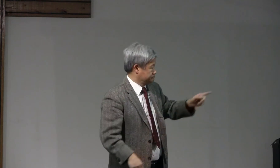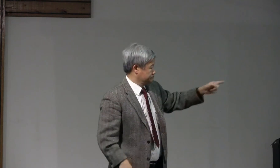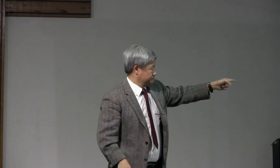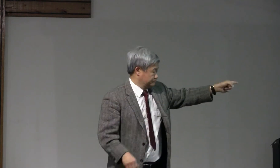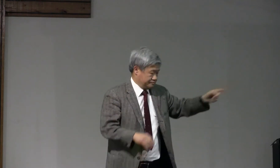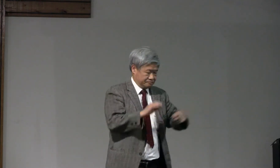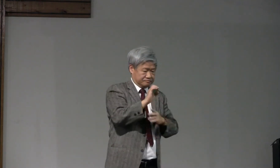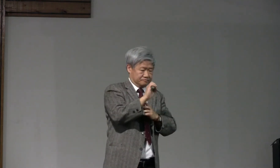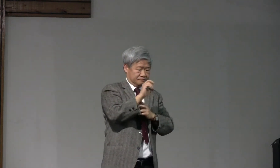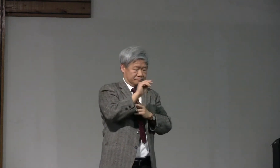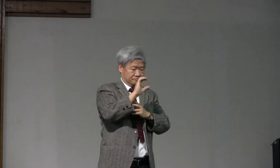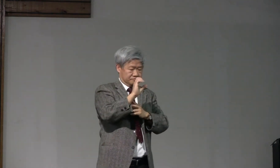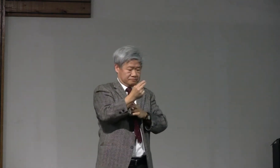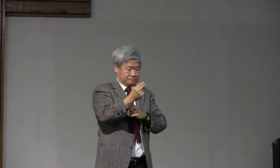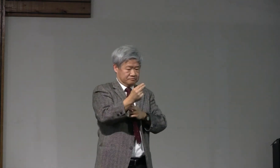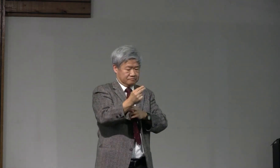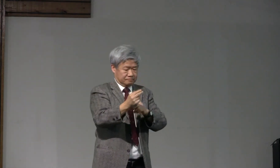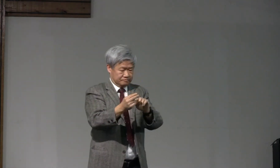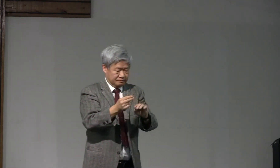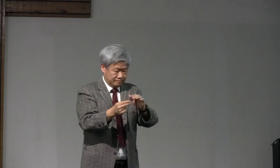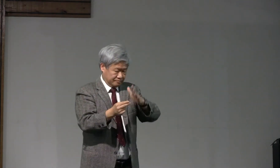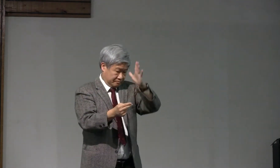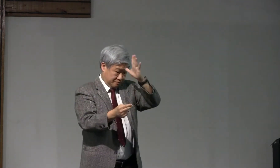Now why God take him?